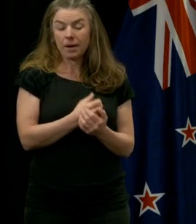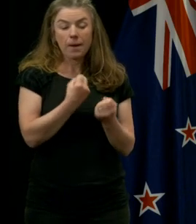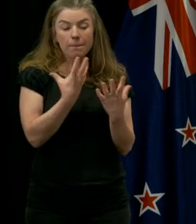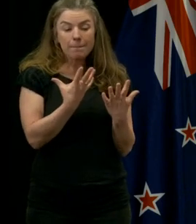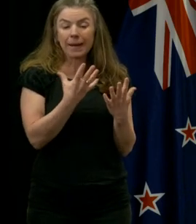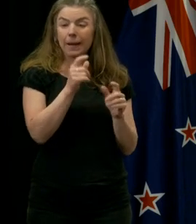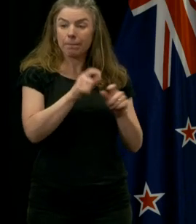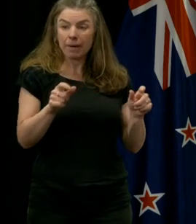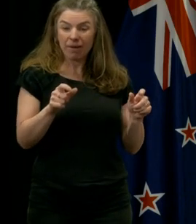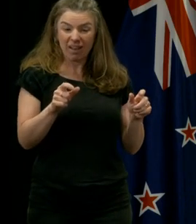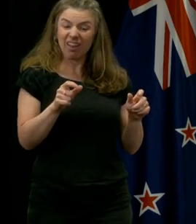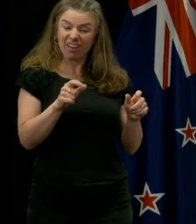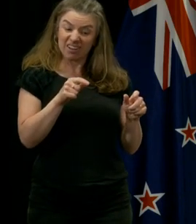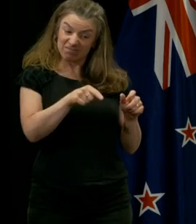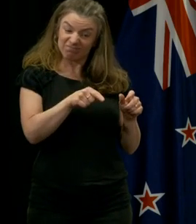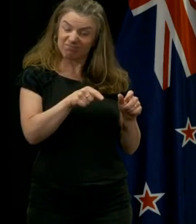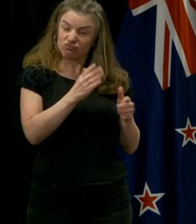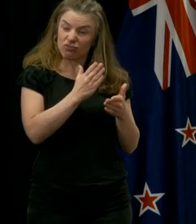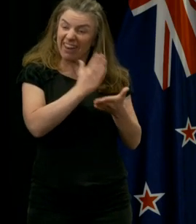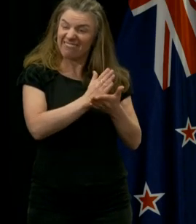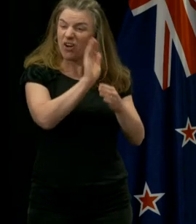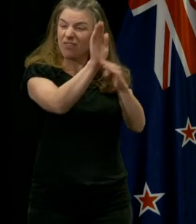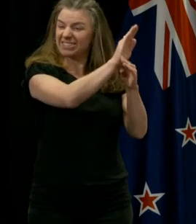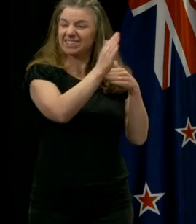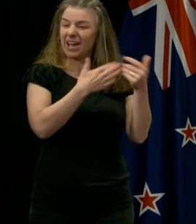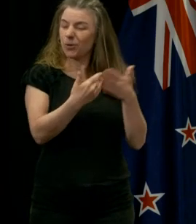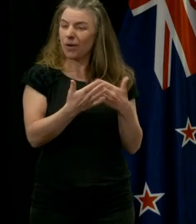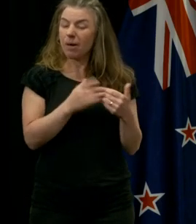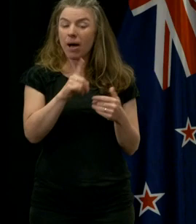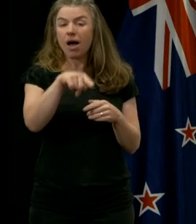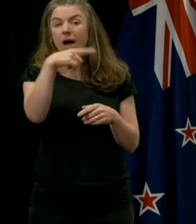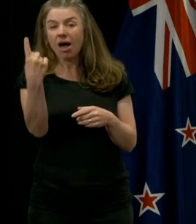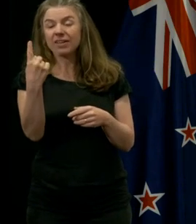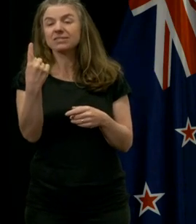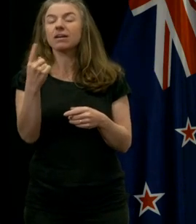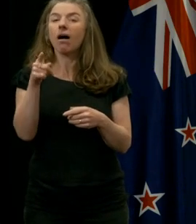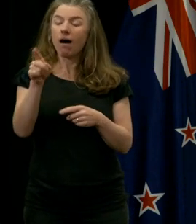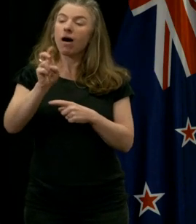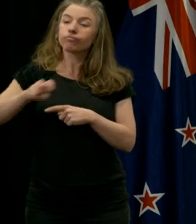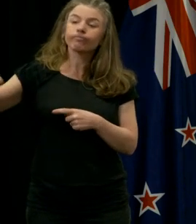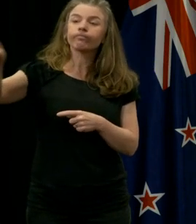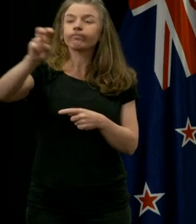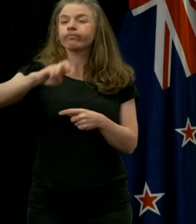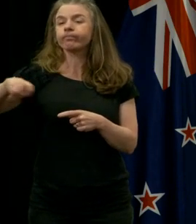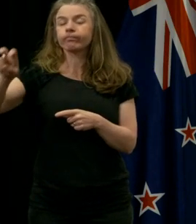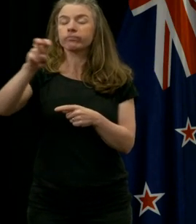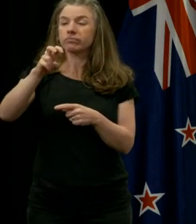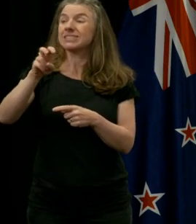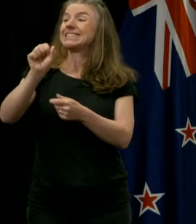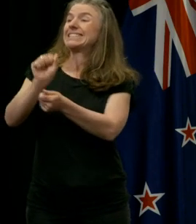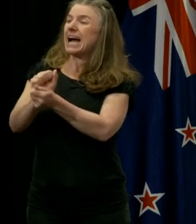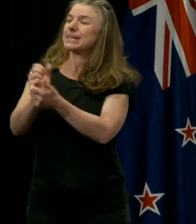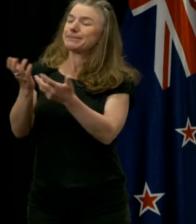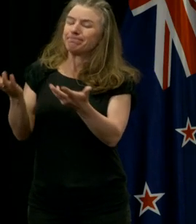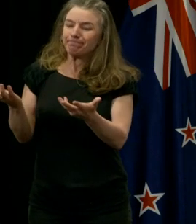New Zealanders who actually are based overseas. But there may well be others who were perhaps part of tour groups or others. But